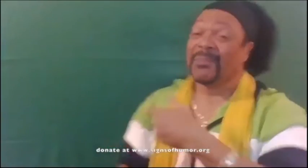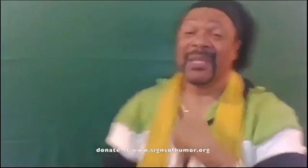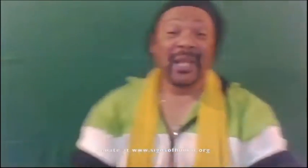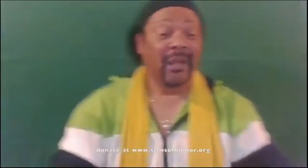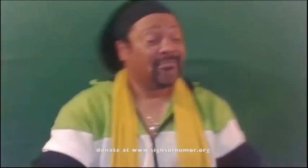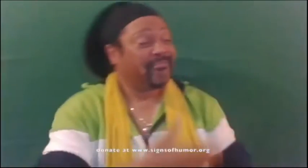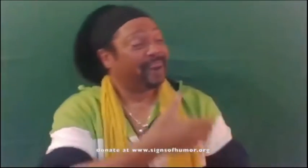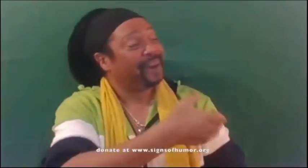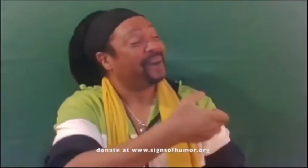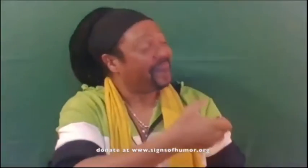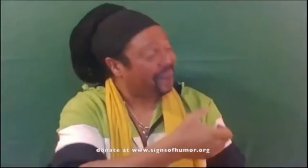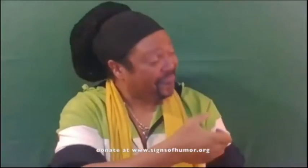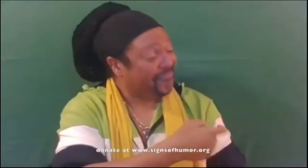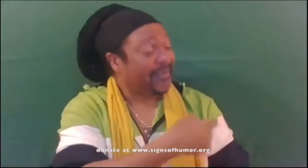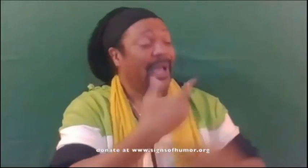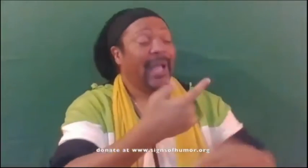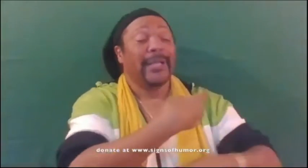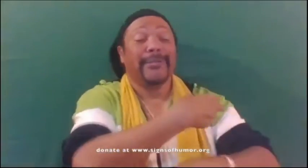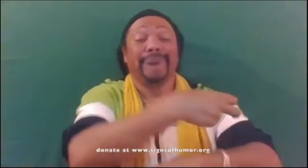hello, Pastor Scott. Hey, Brother